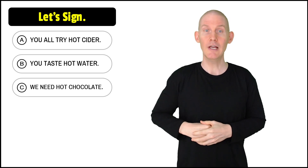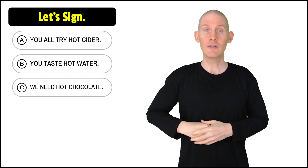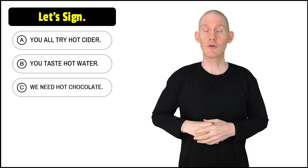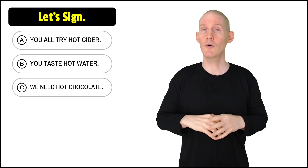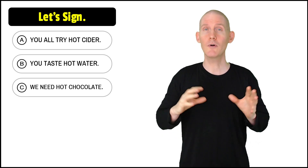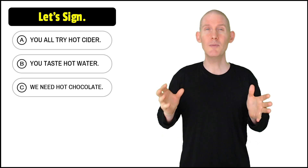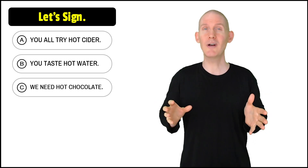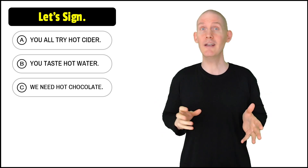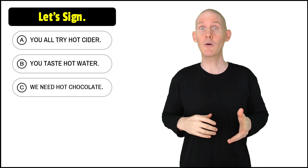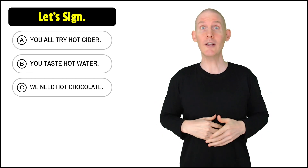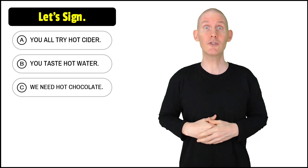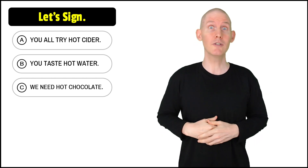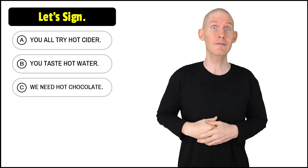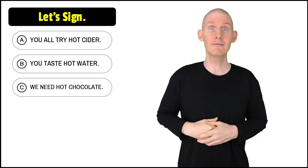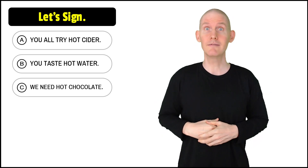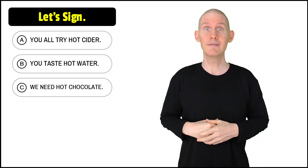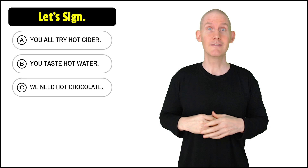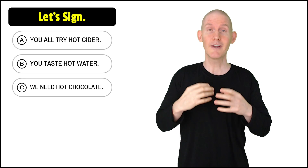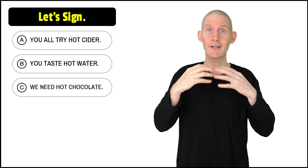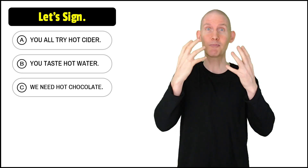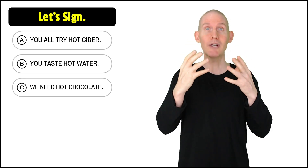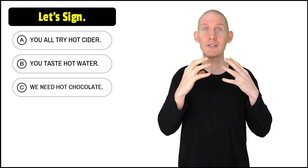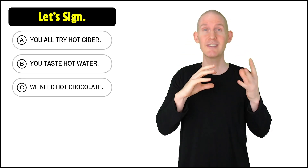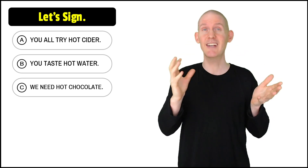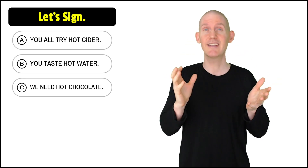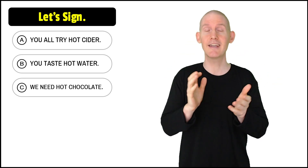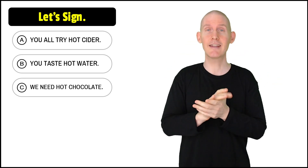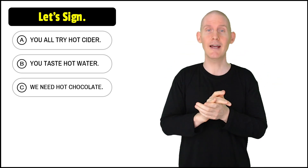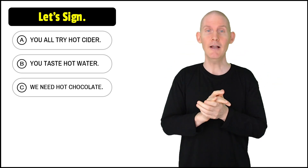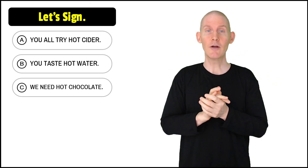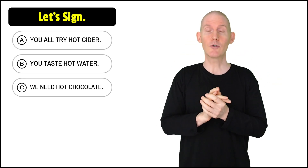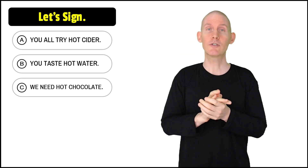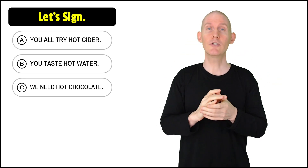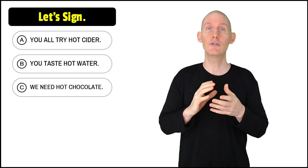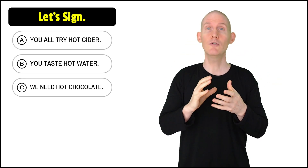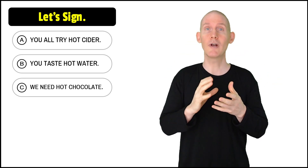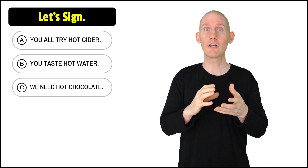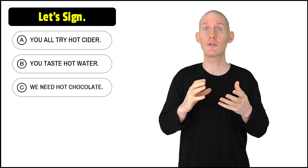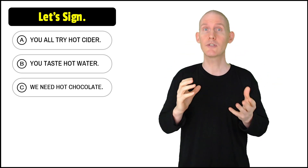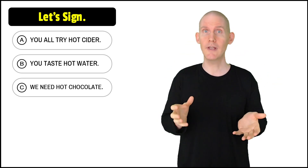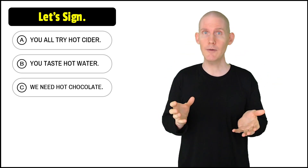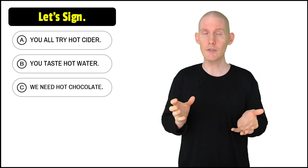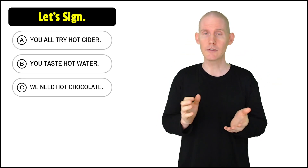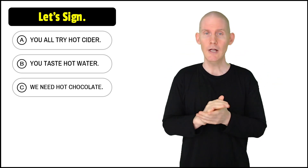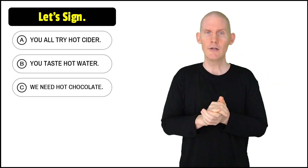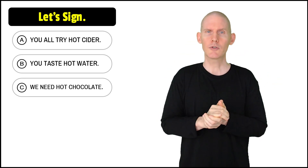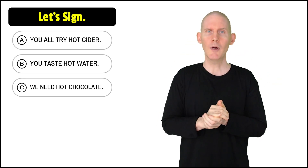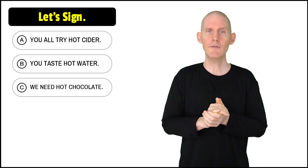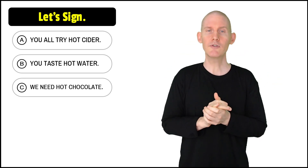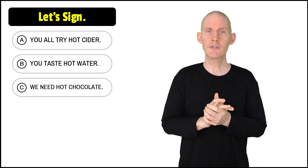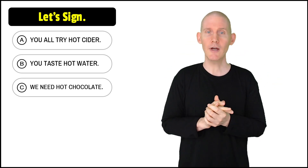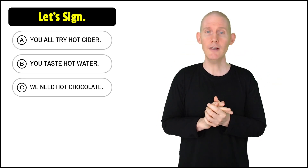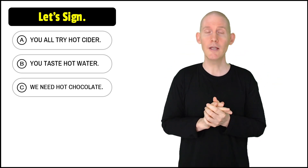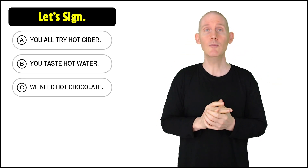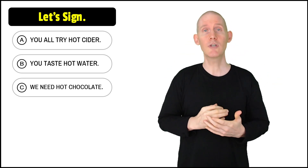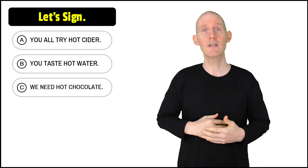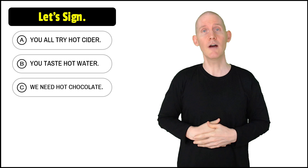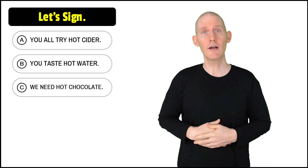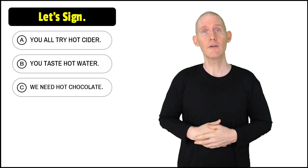So don't worry about any question, expressions, anything like that. We're just going to do regular statements. So after you sign them, you could nod a little